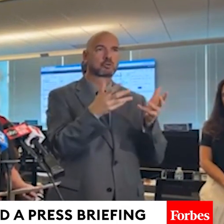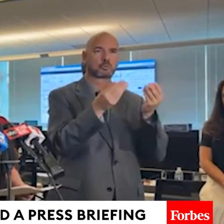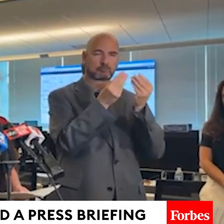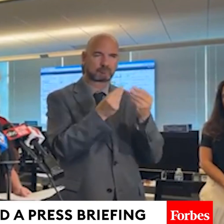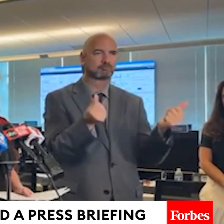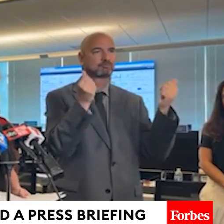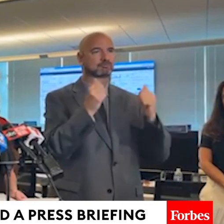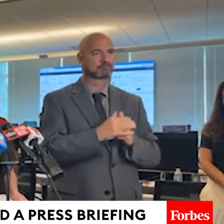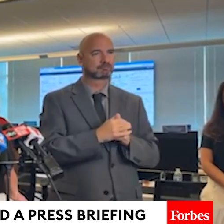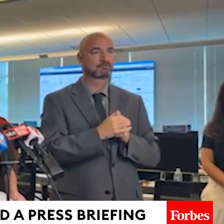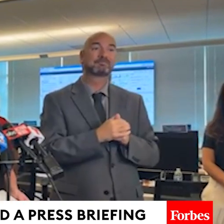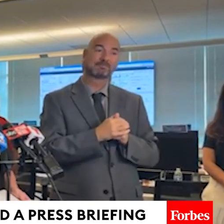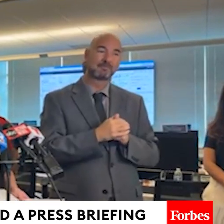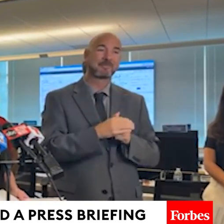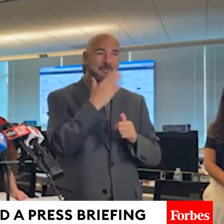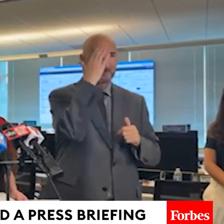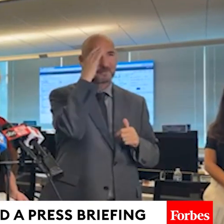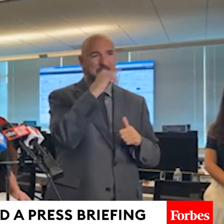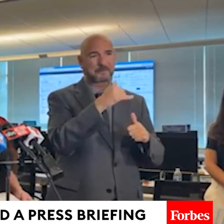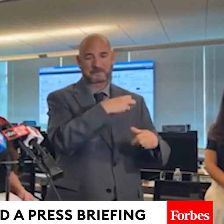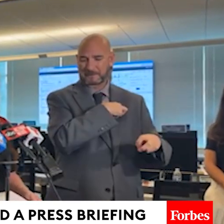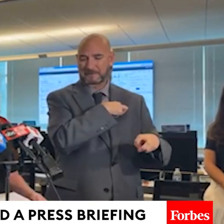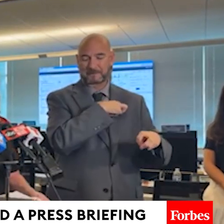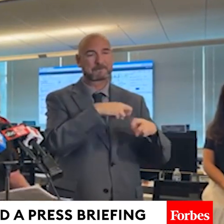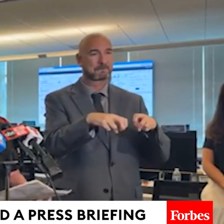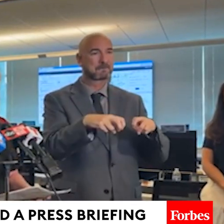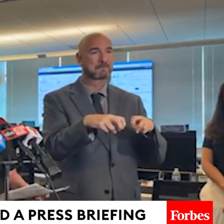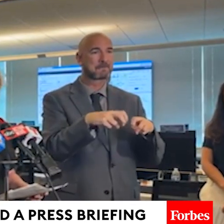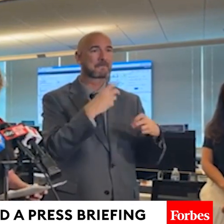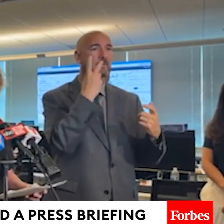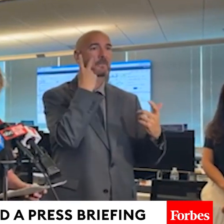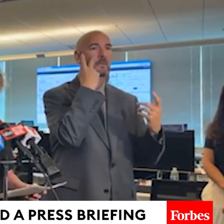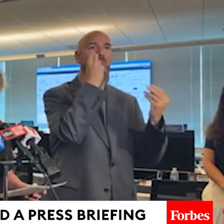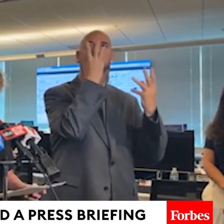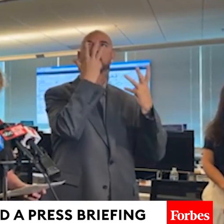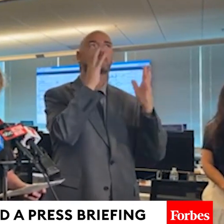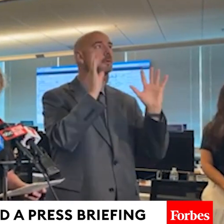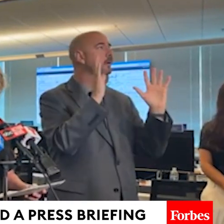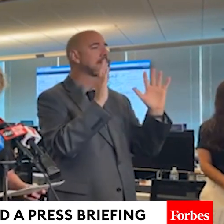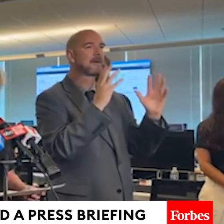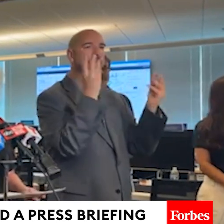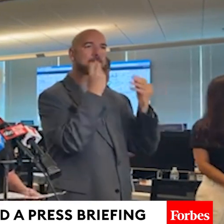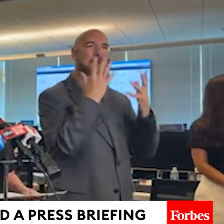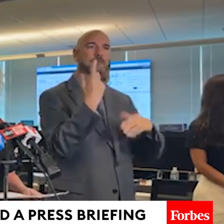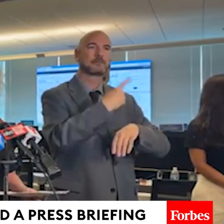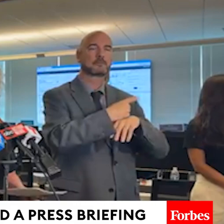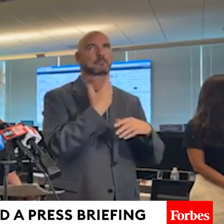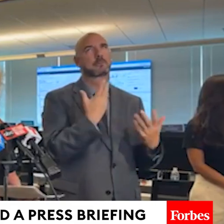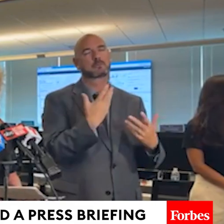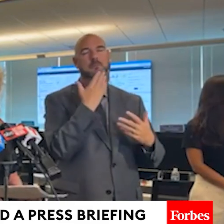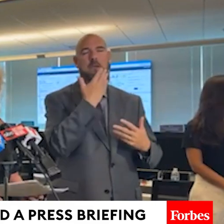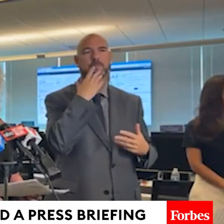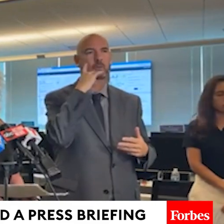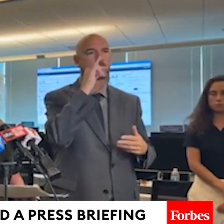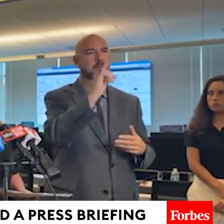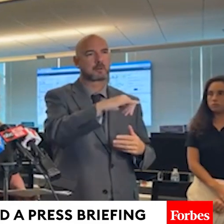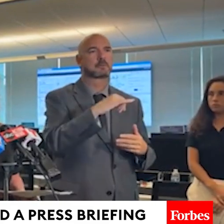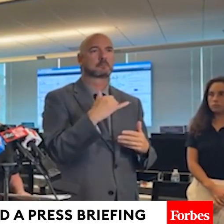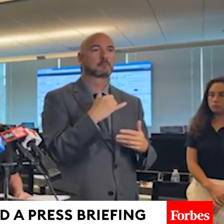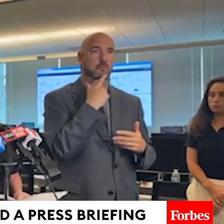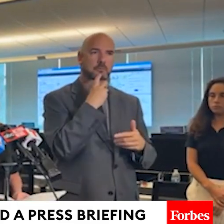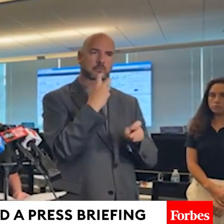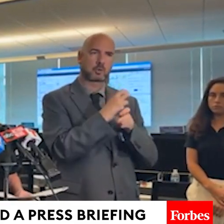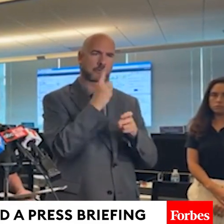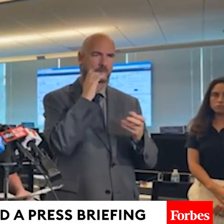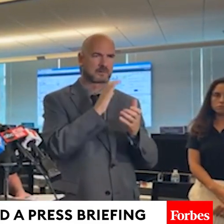And it's hard to believe, by the great weather that we're having today, thankfully, that we were hit by an unprecedented storm